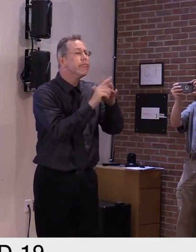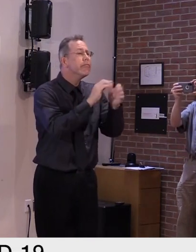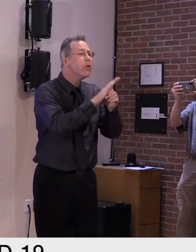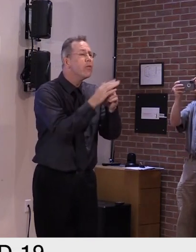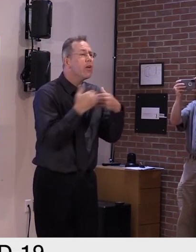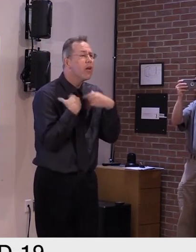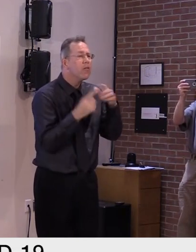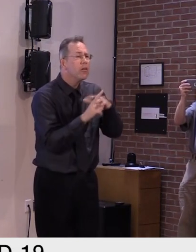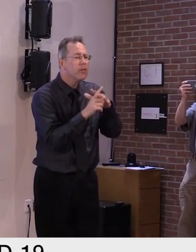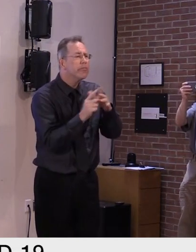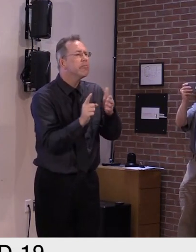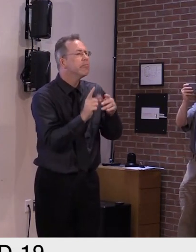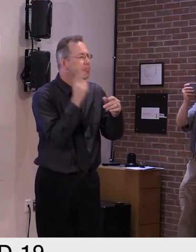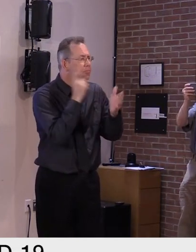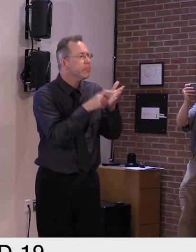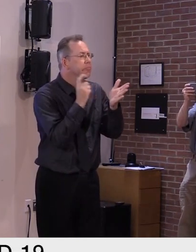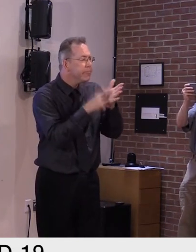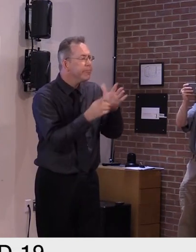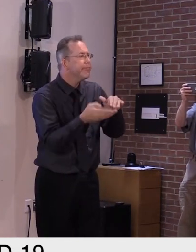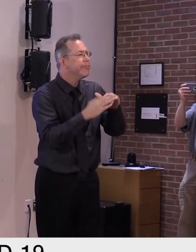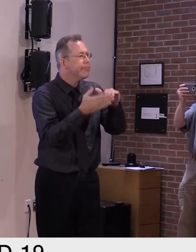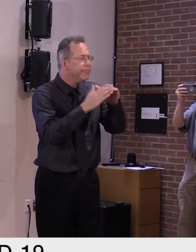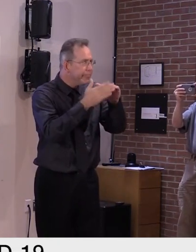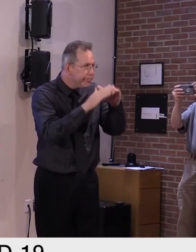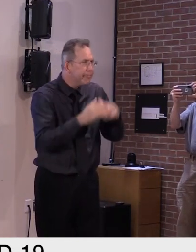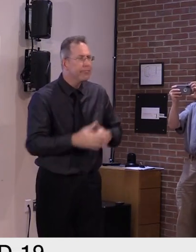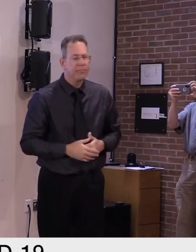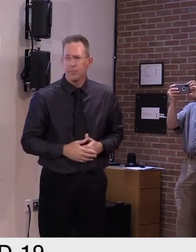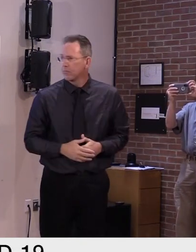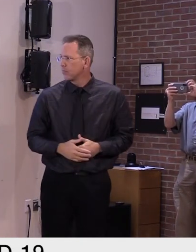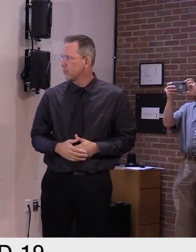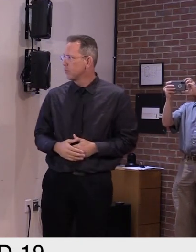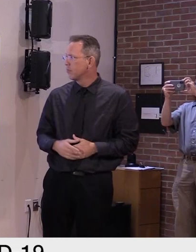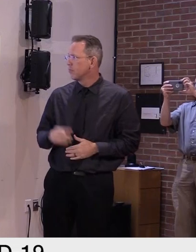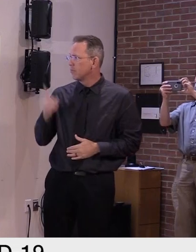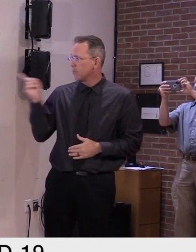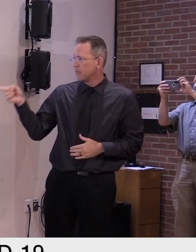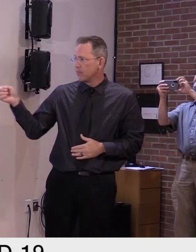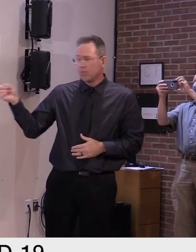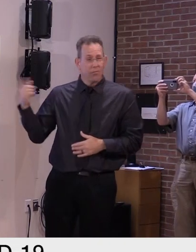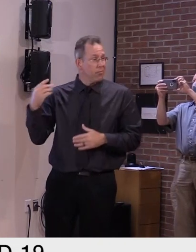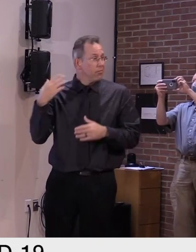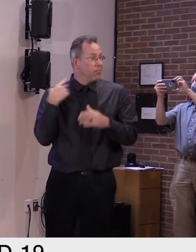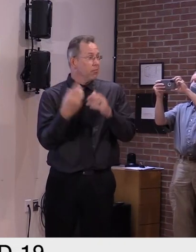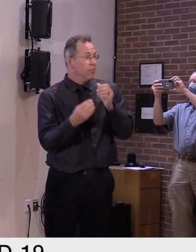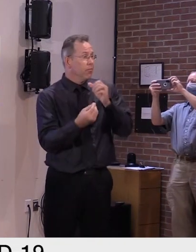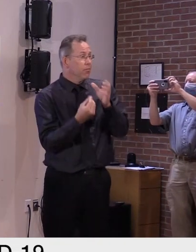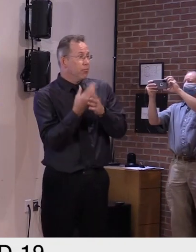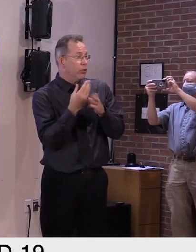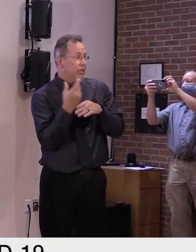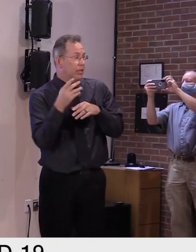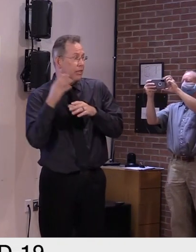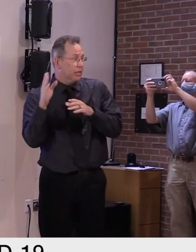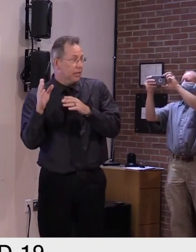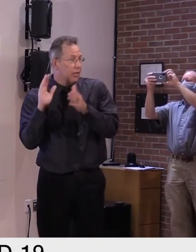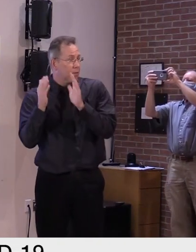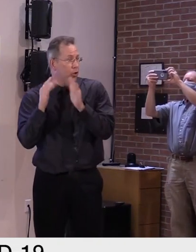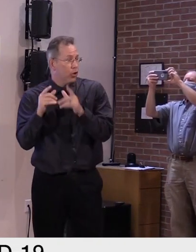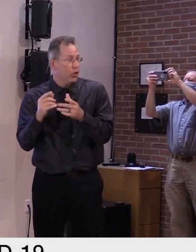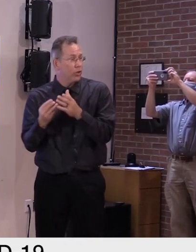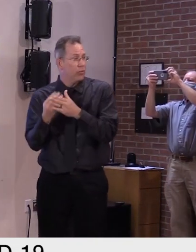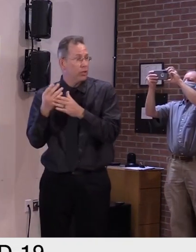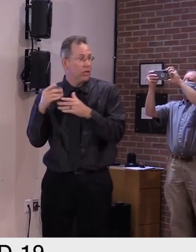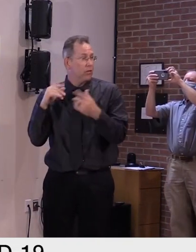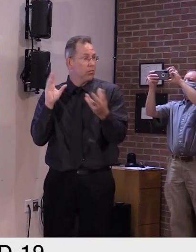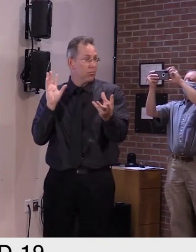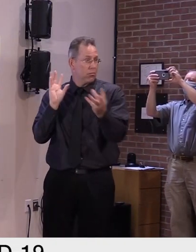2 to 3 weeks. Moving ahead to the next slide, again, you'll see how those cases compare through the entire pandemic. Obviously, the